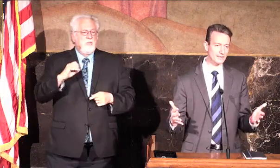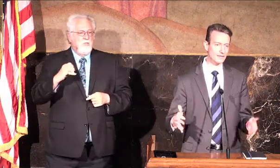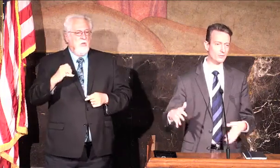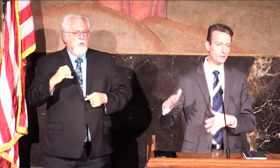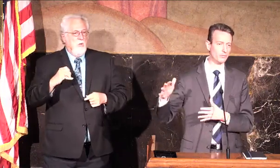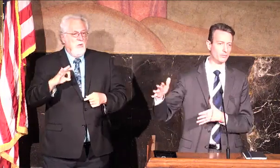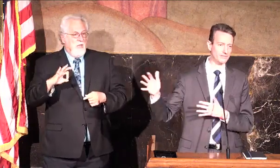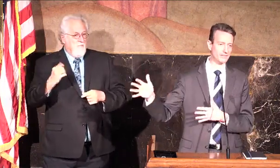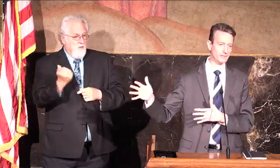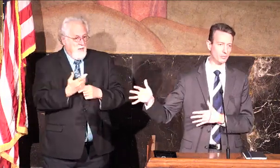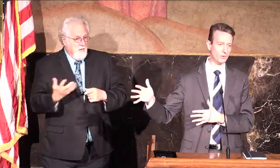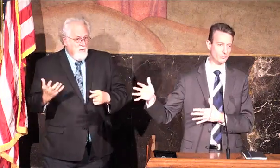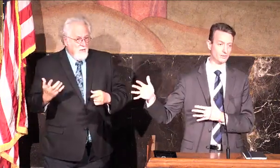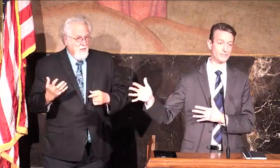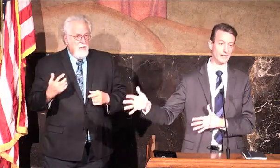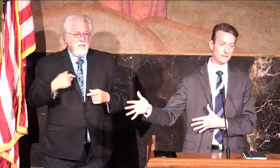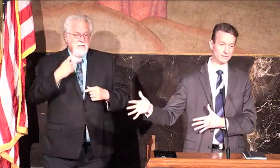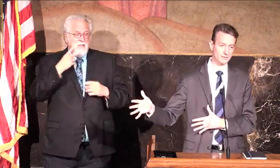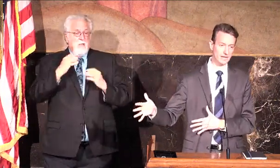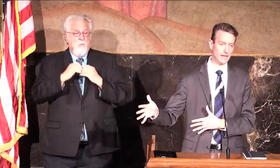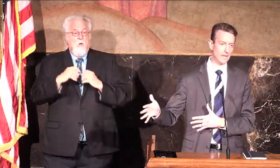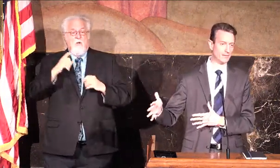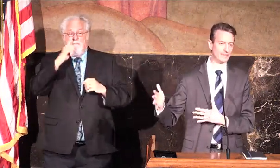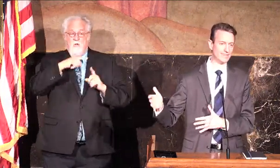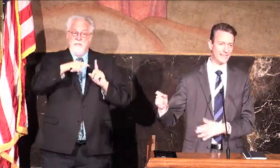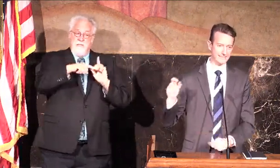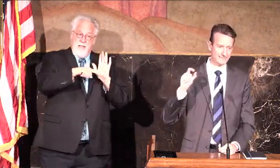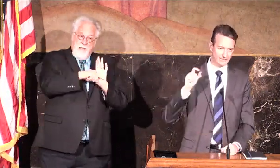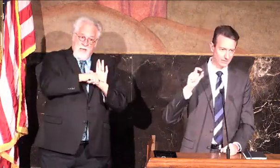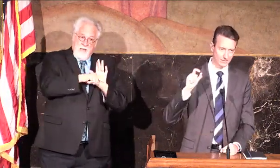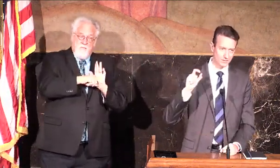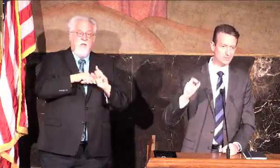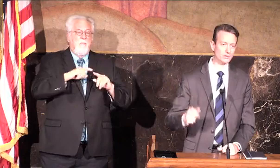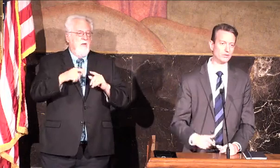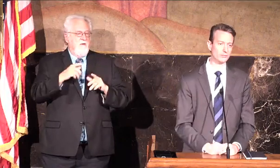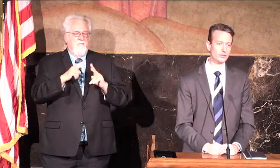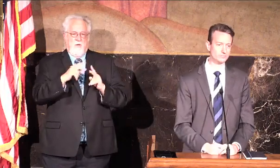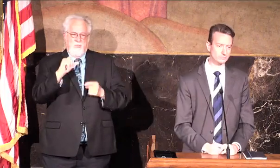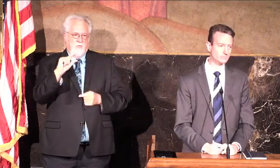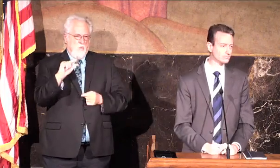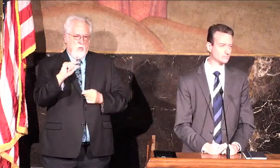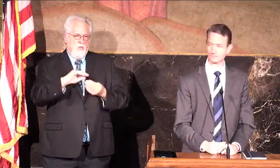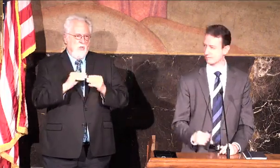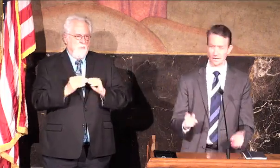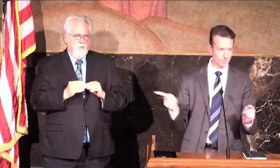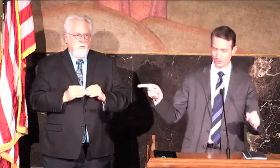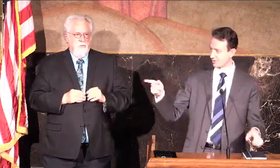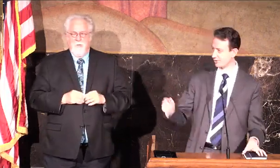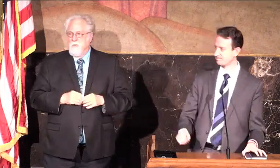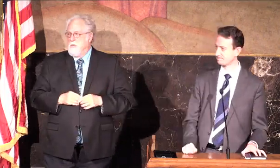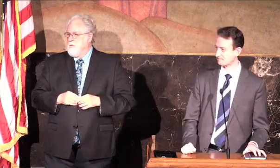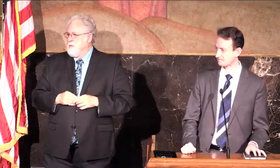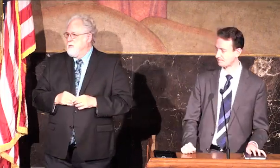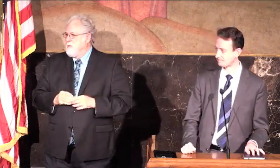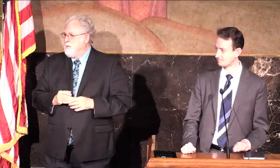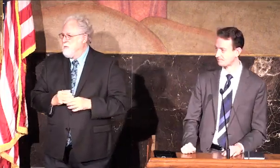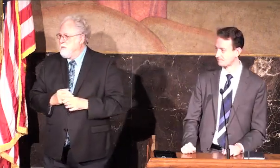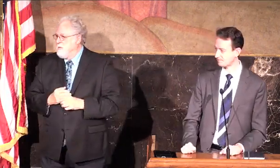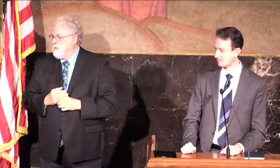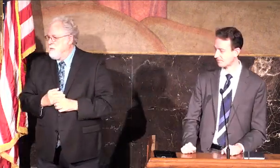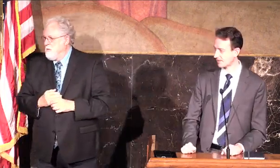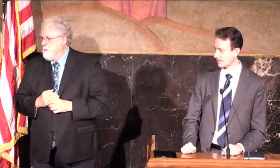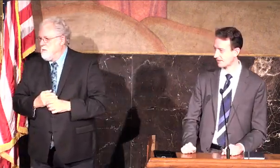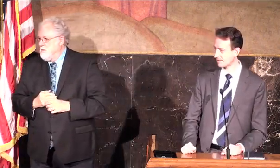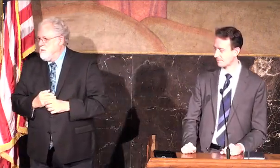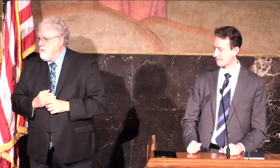there's anything, we're probably seeing more false negatives, but even then, it's a very, very small number. I'm going to go over here. What's the